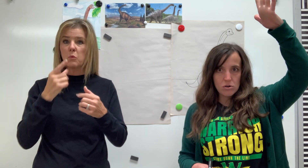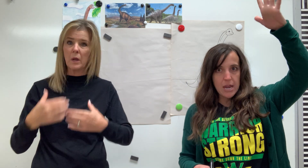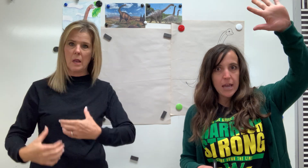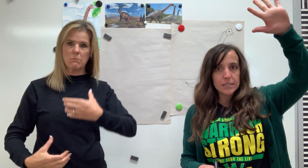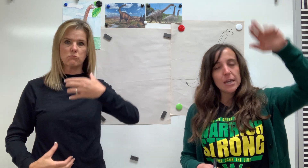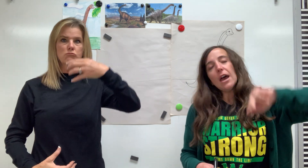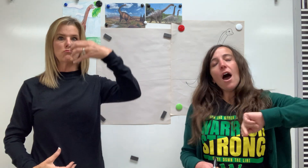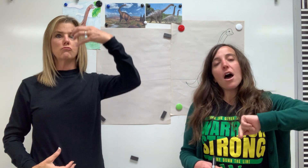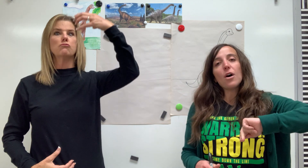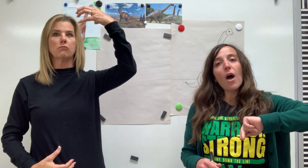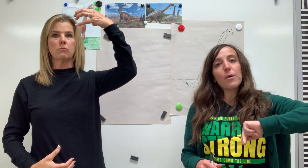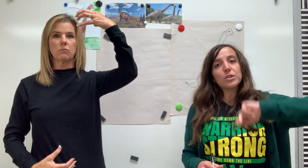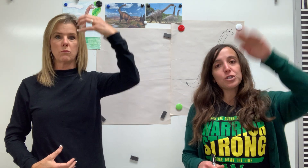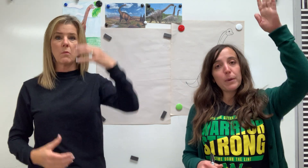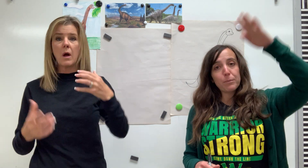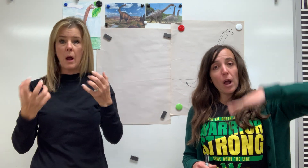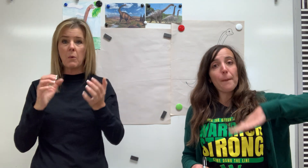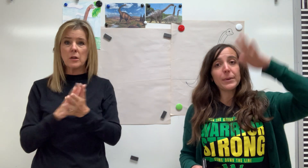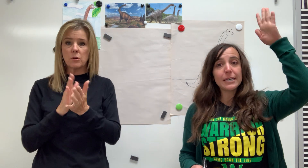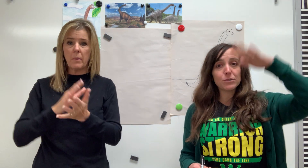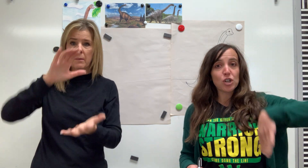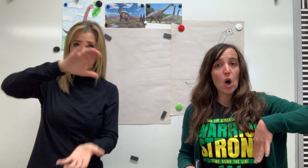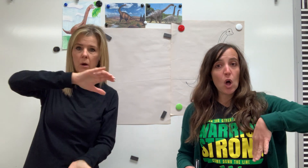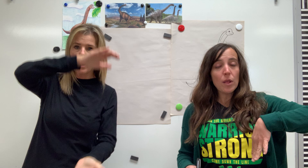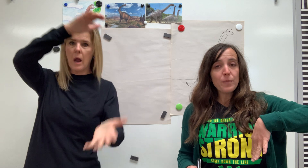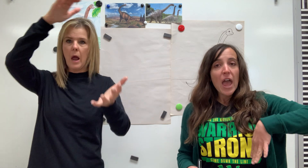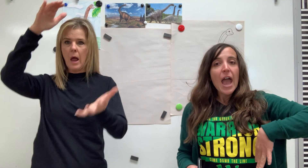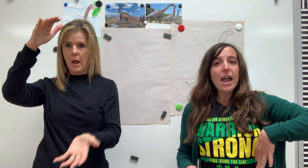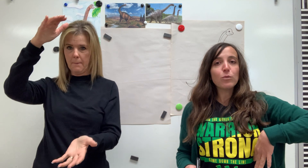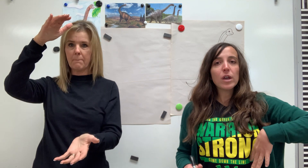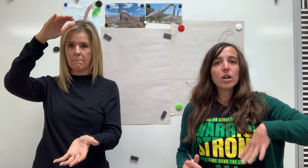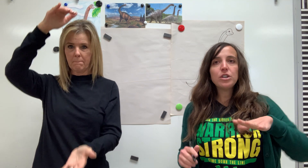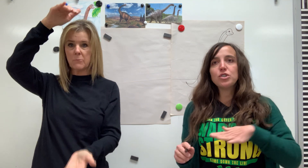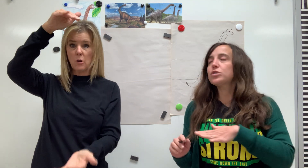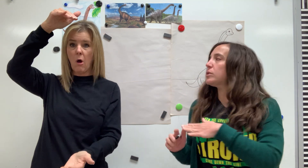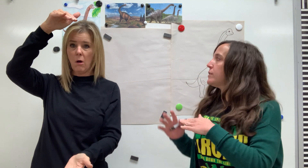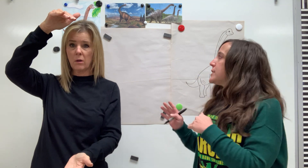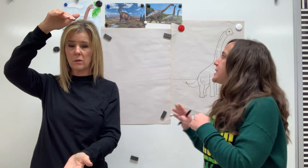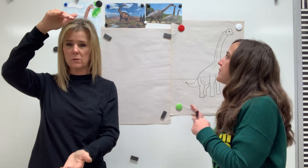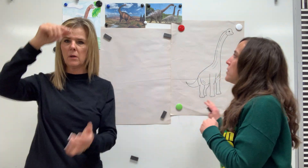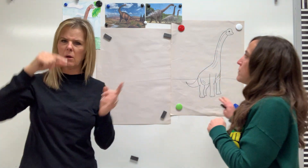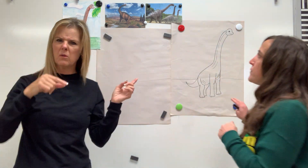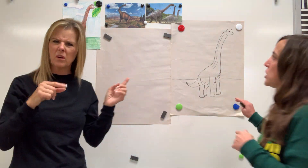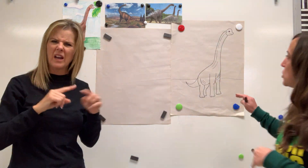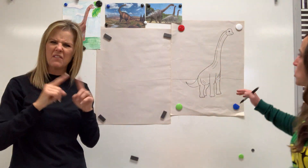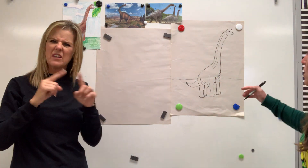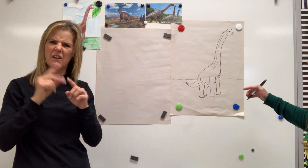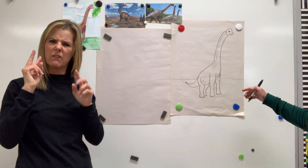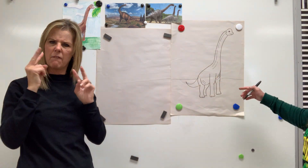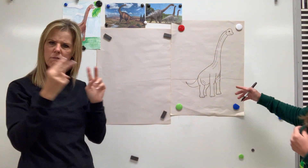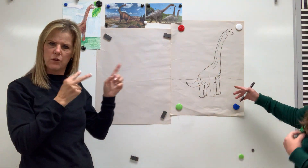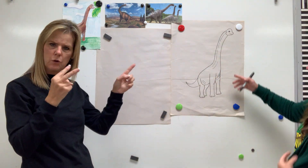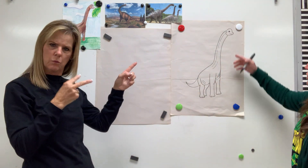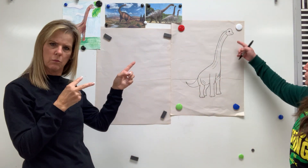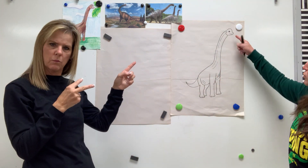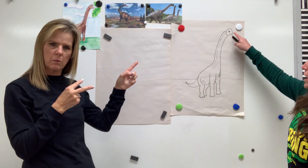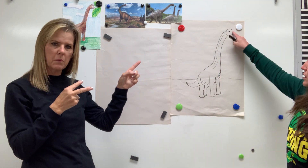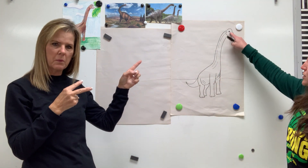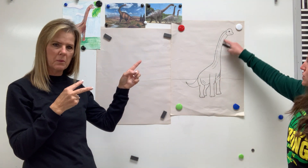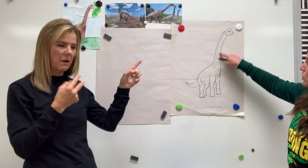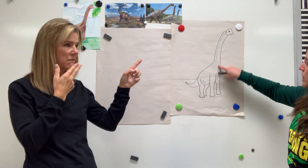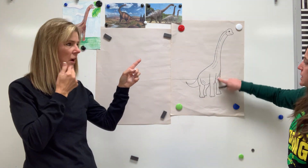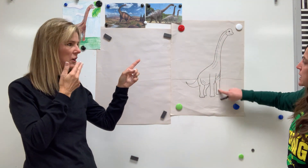very long-necked. I want your paper up and down tall. And we are going to do sort of a different view of our